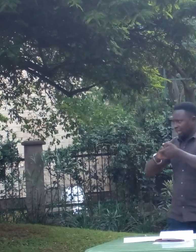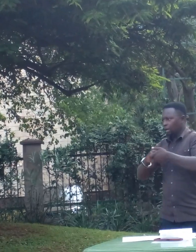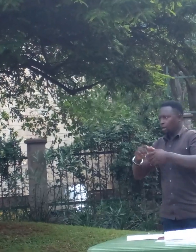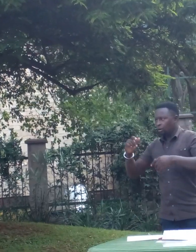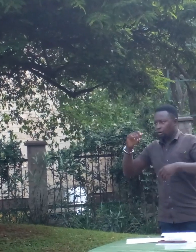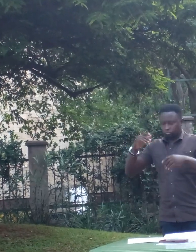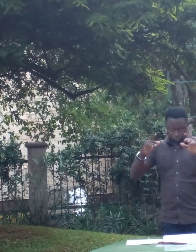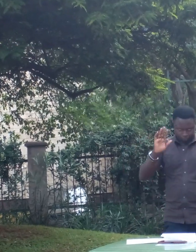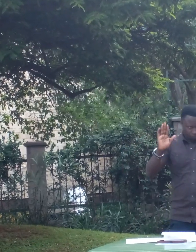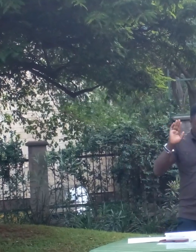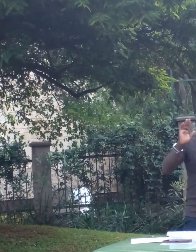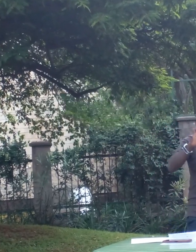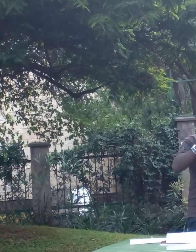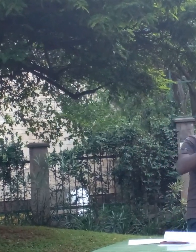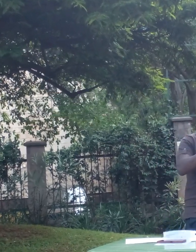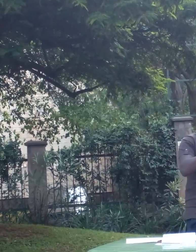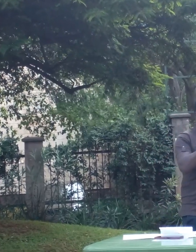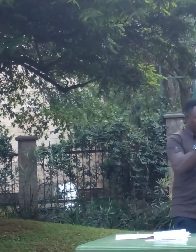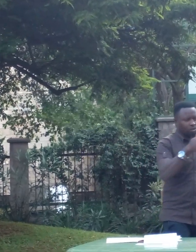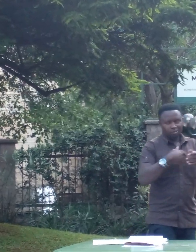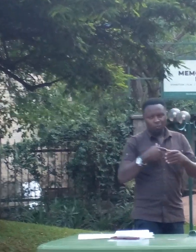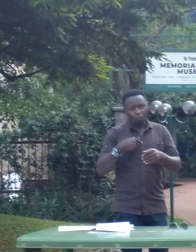officials for the federation on different sports. Yes.